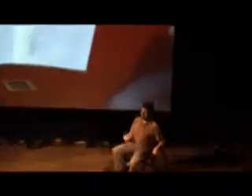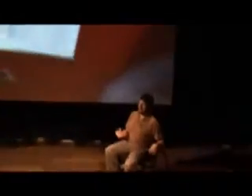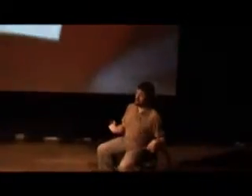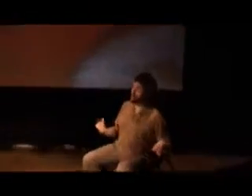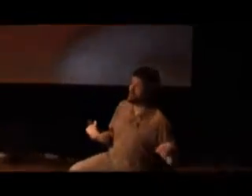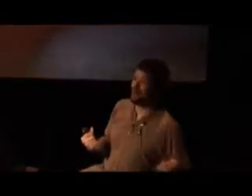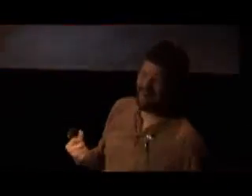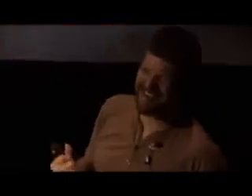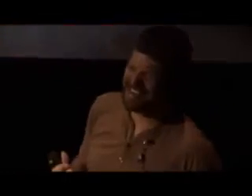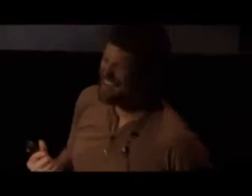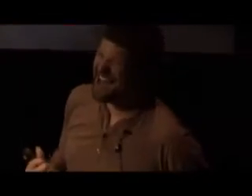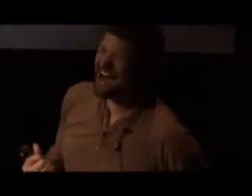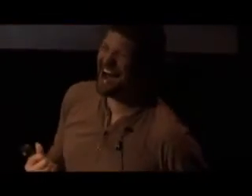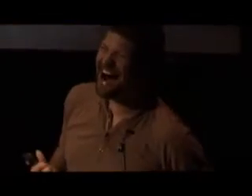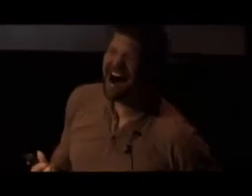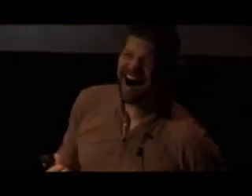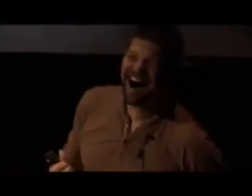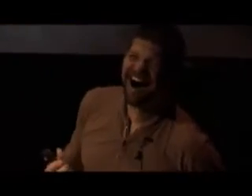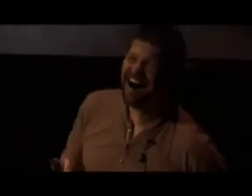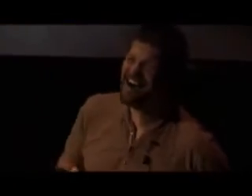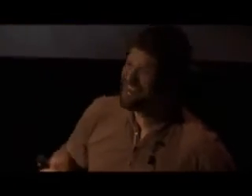Pretty much everyone.